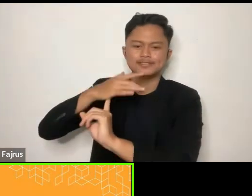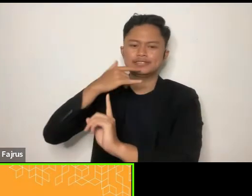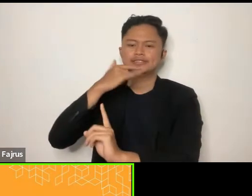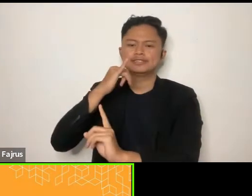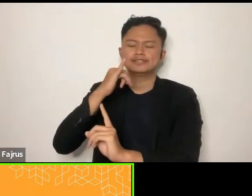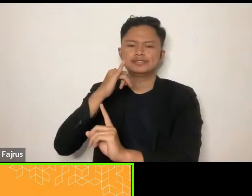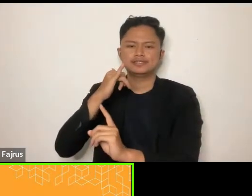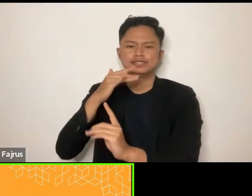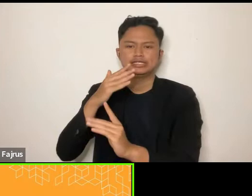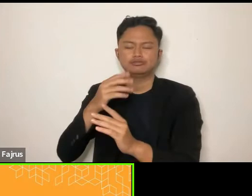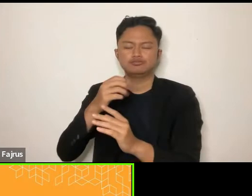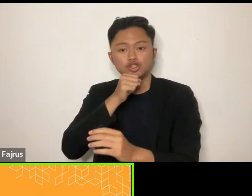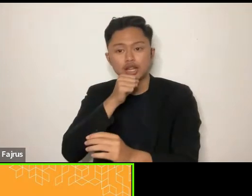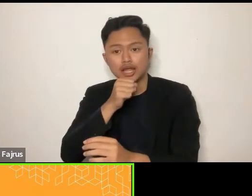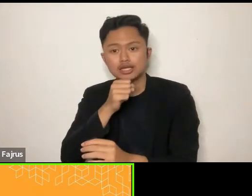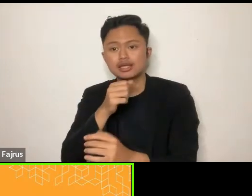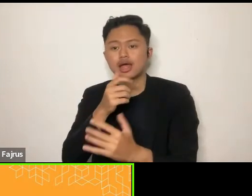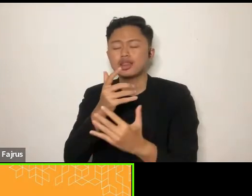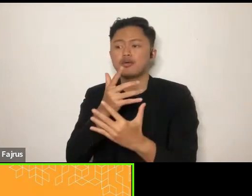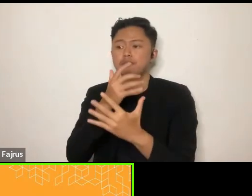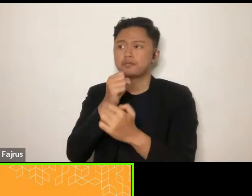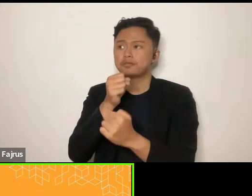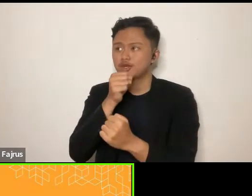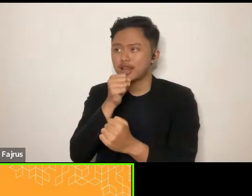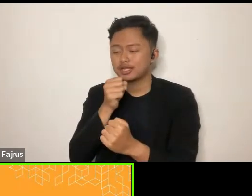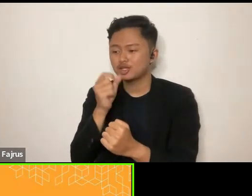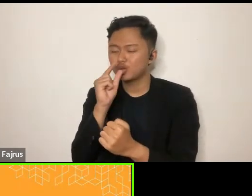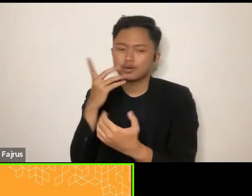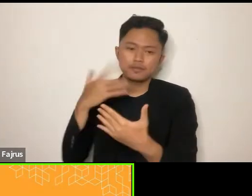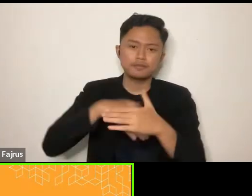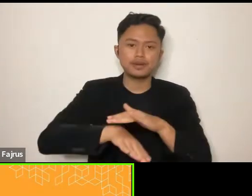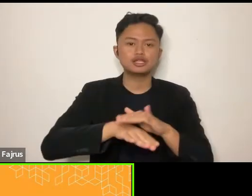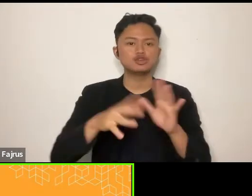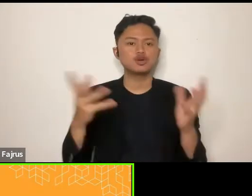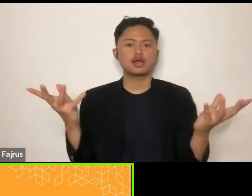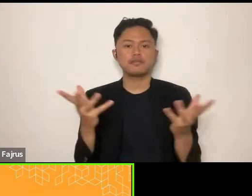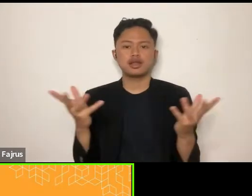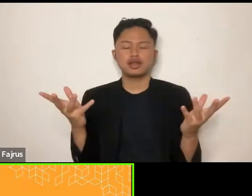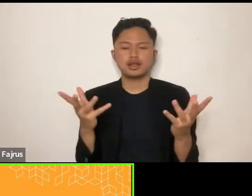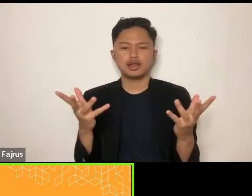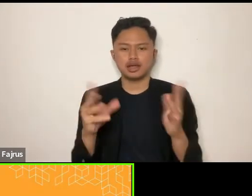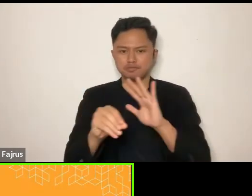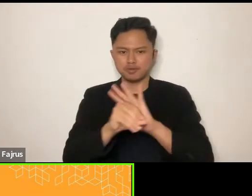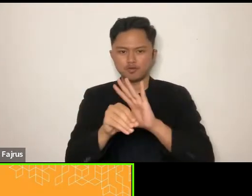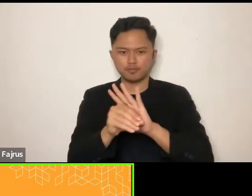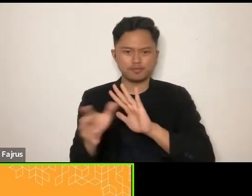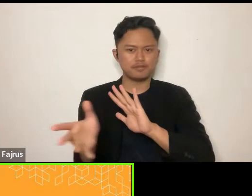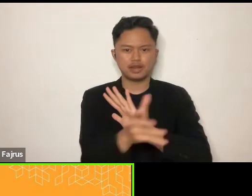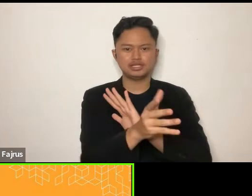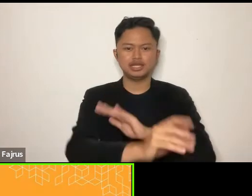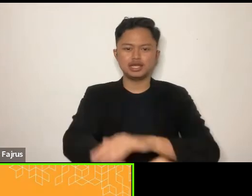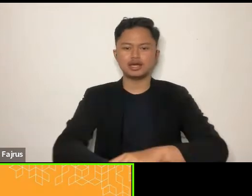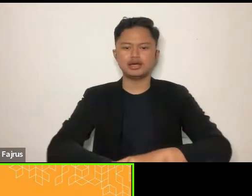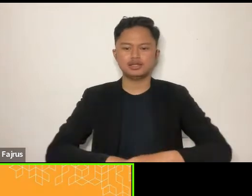findings journalists and also journalists to enter West Papua.